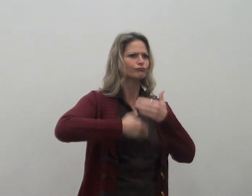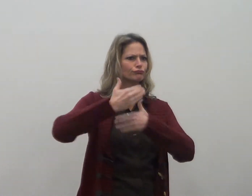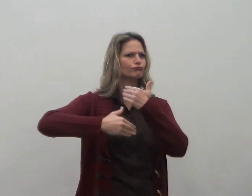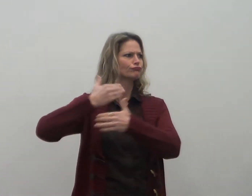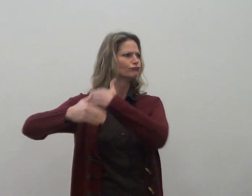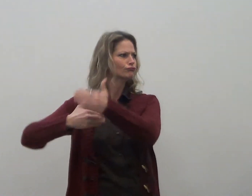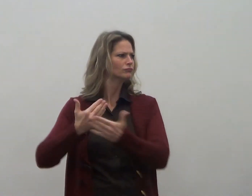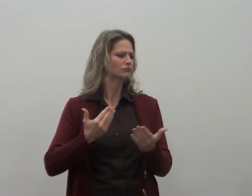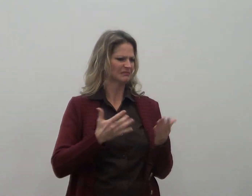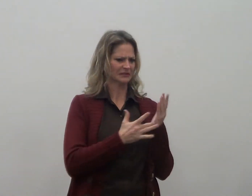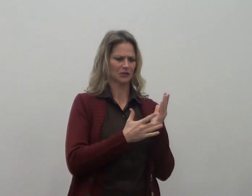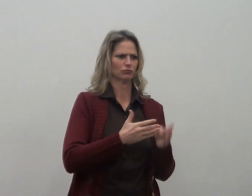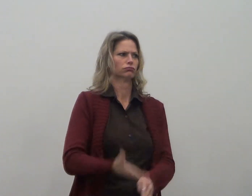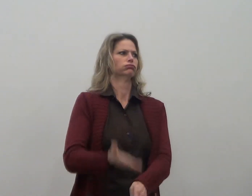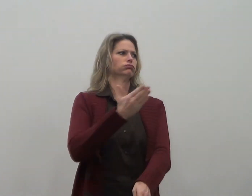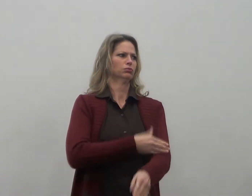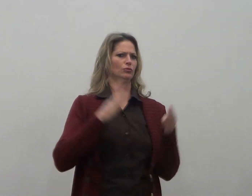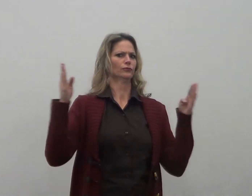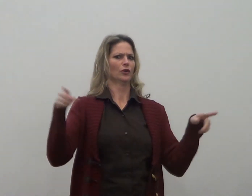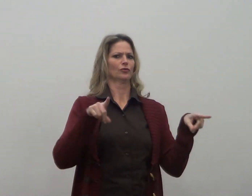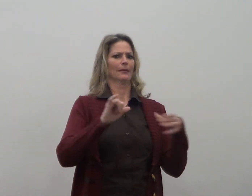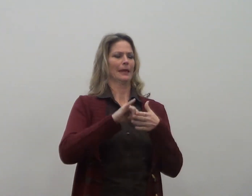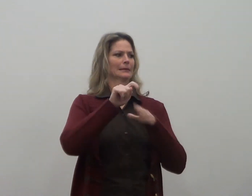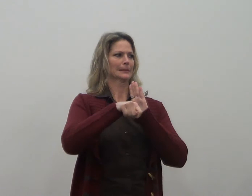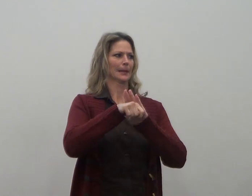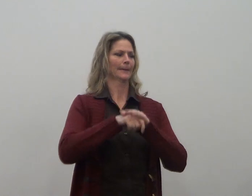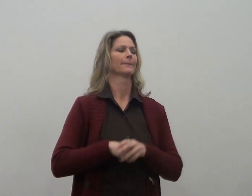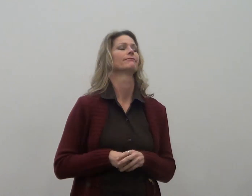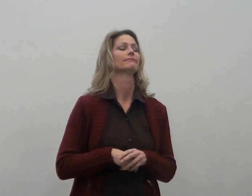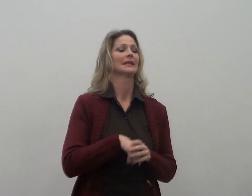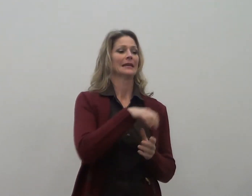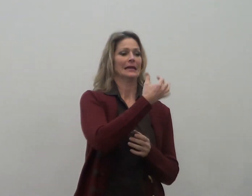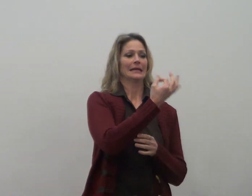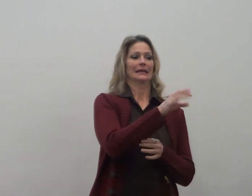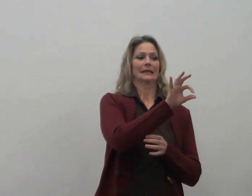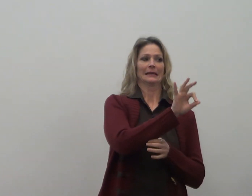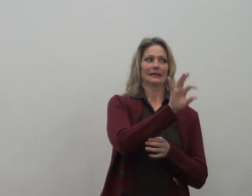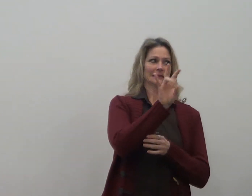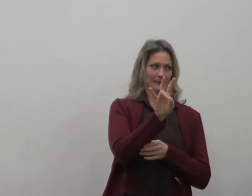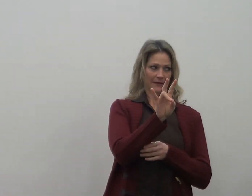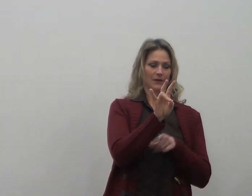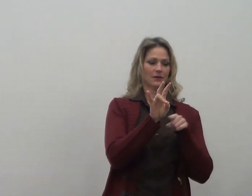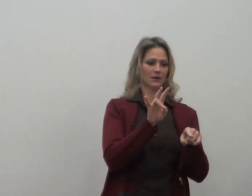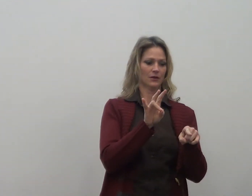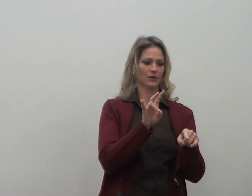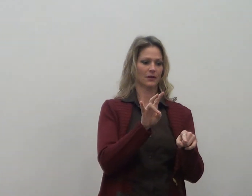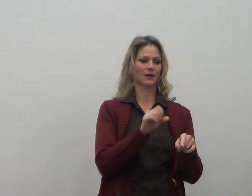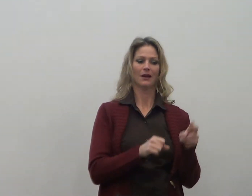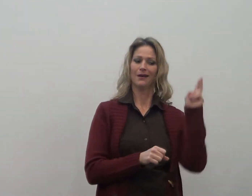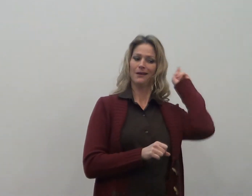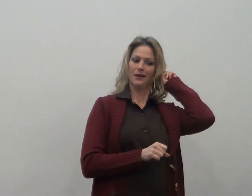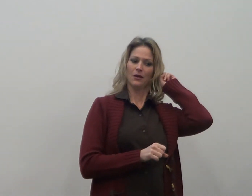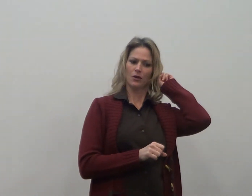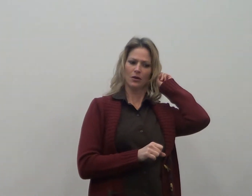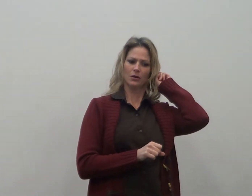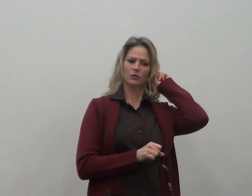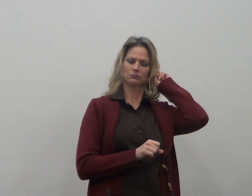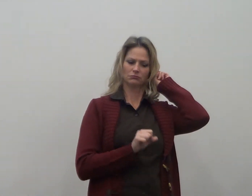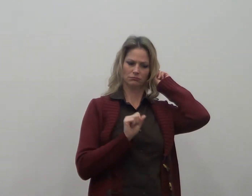had. In 1997, the first implant capable of providing measurements of the